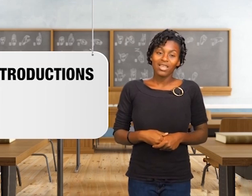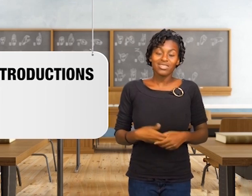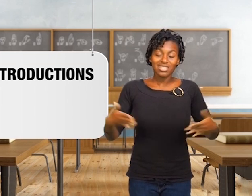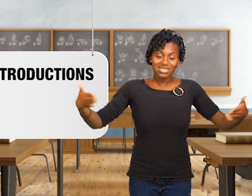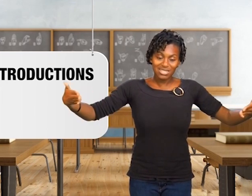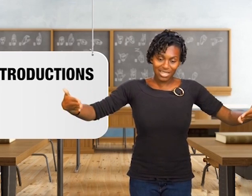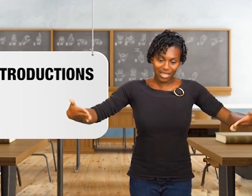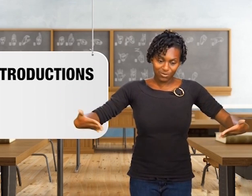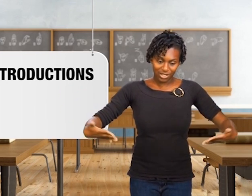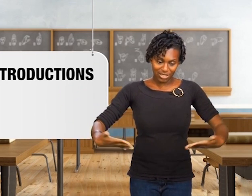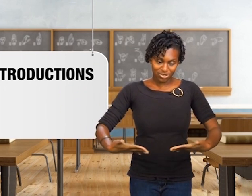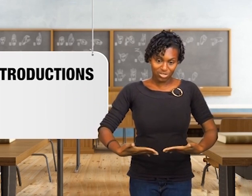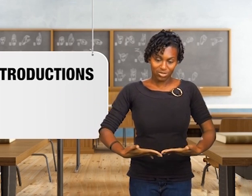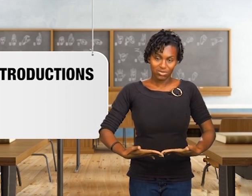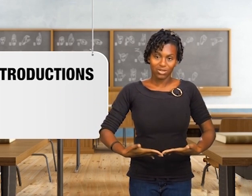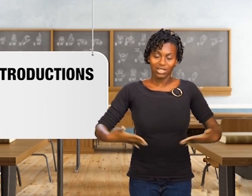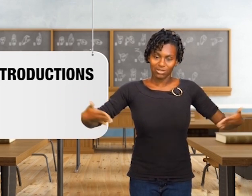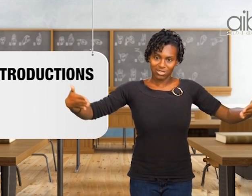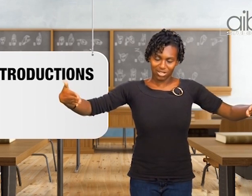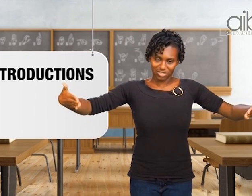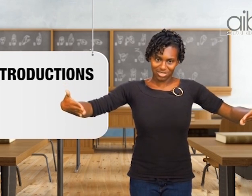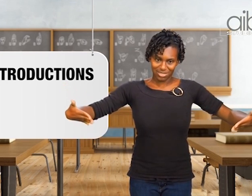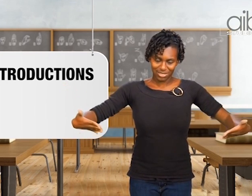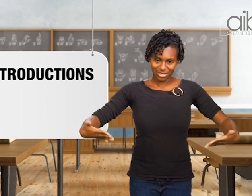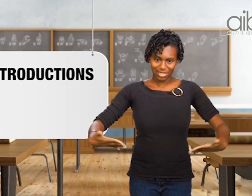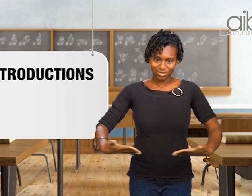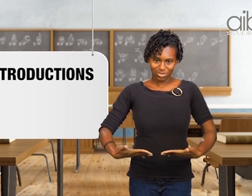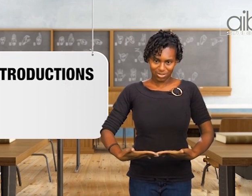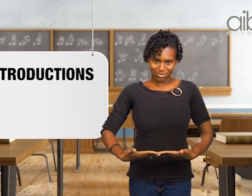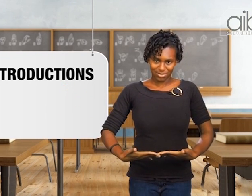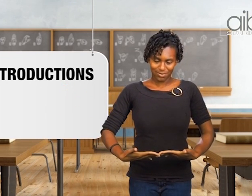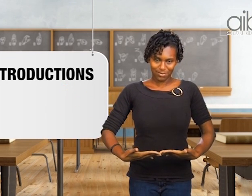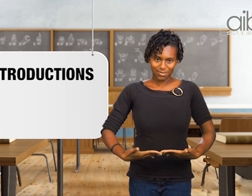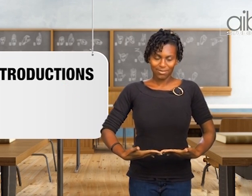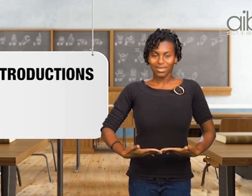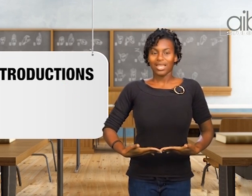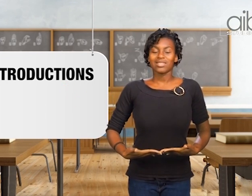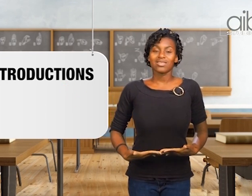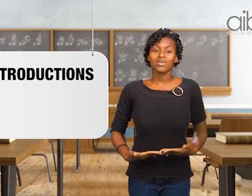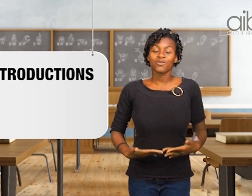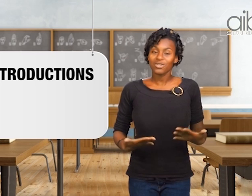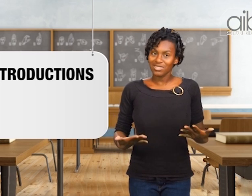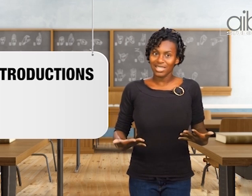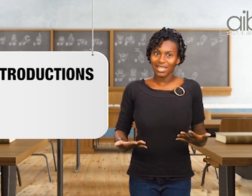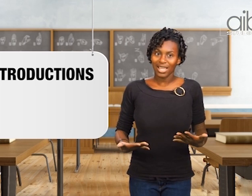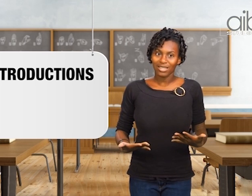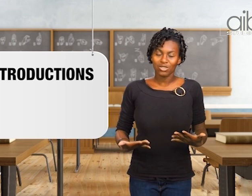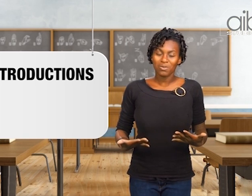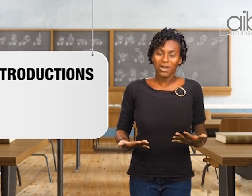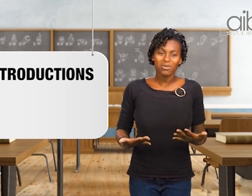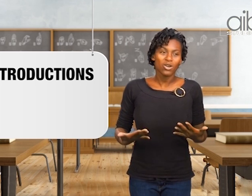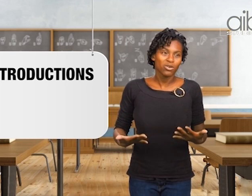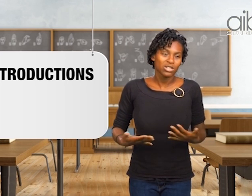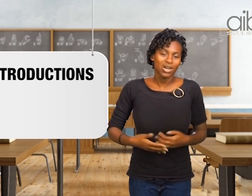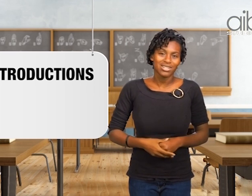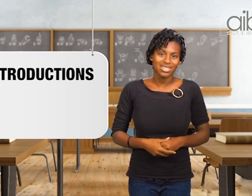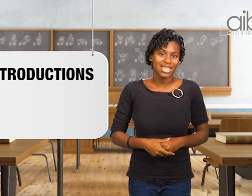So this is the sign for introduce or introductions. Introduce. And so the first thing that you probably already know how to say is